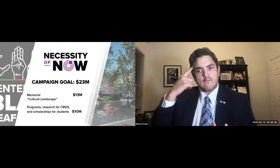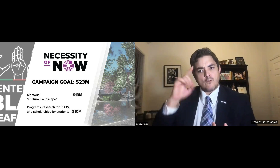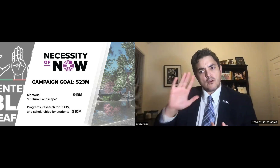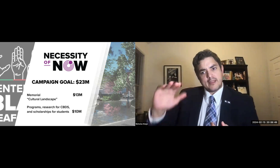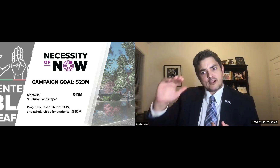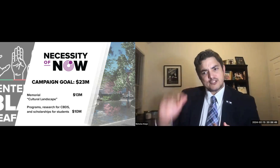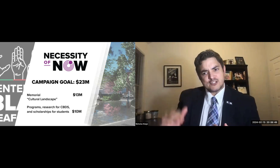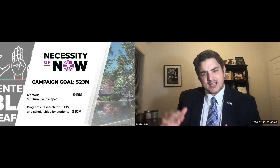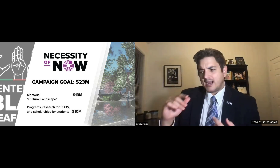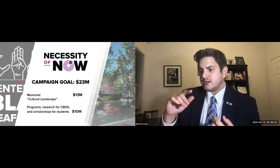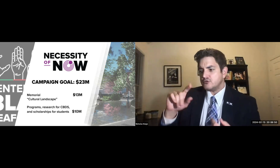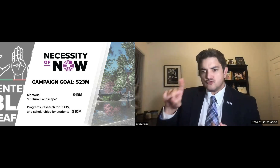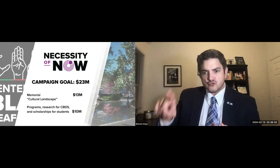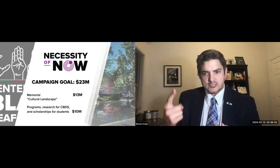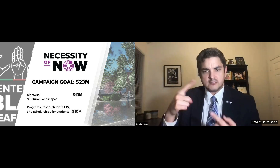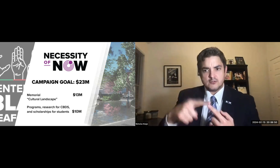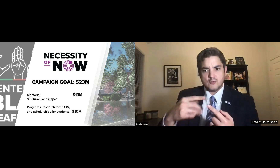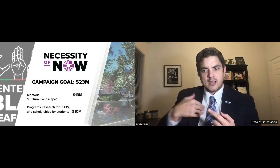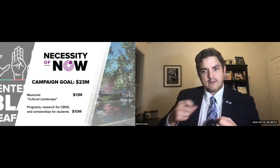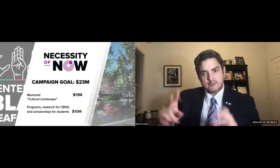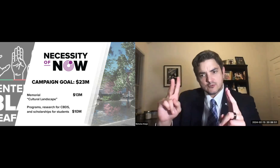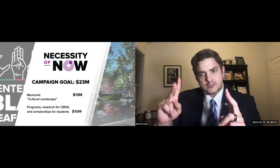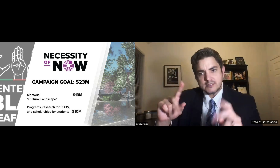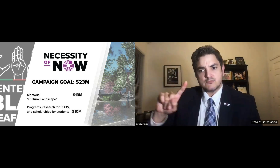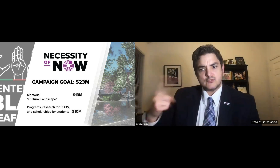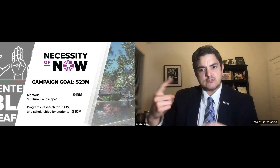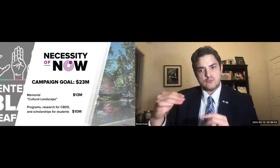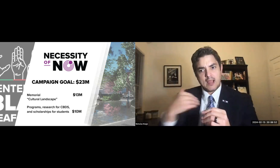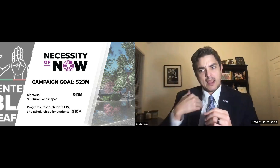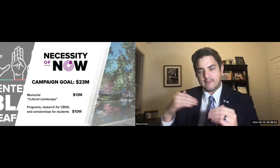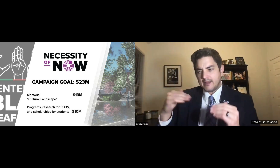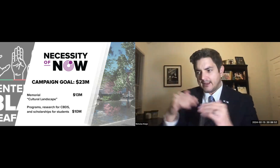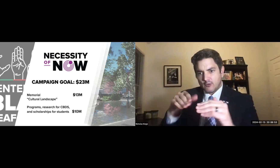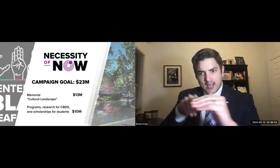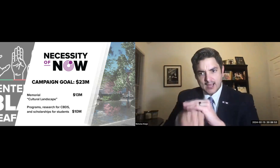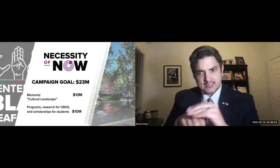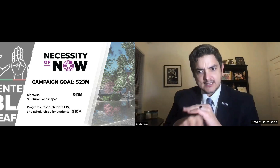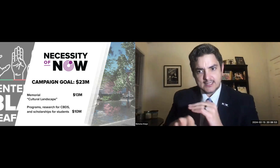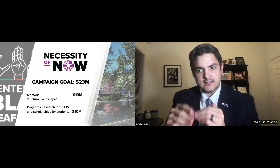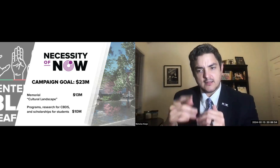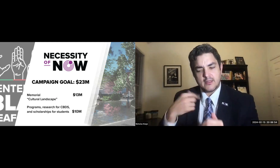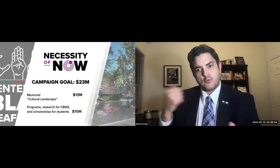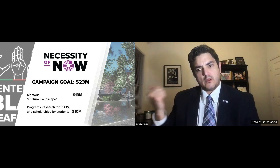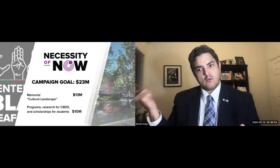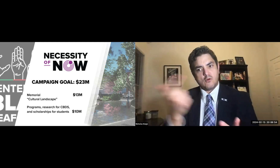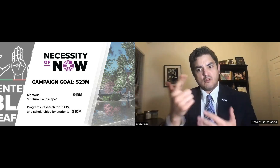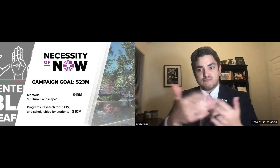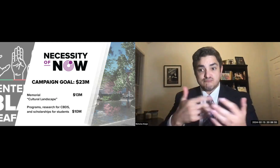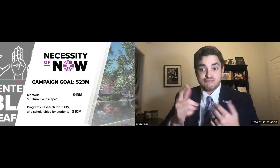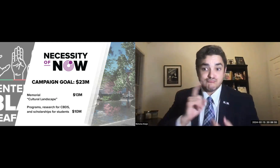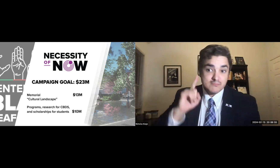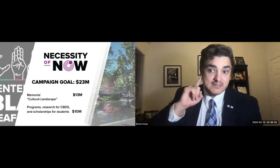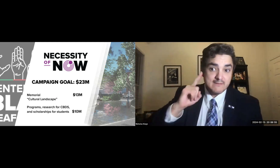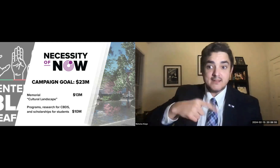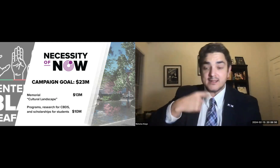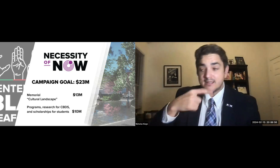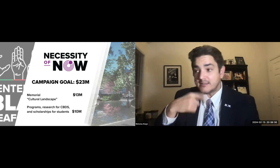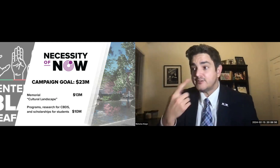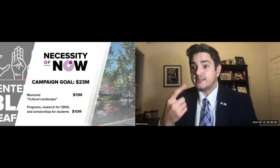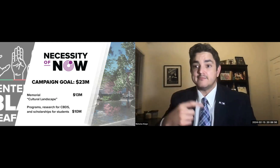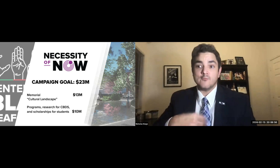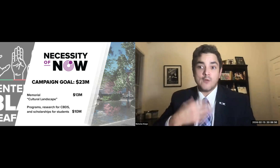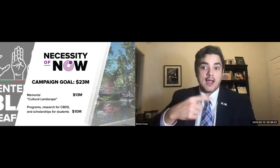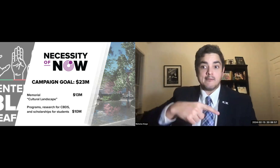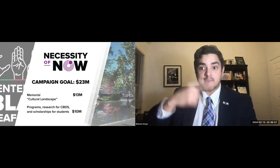love and a mother's desire for her child to just have an opportunity to have equal access to